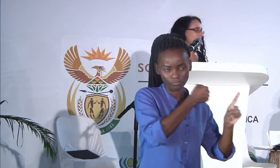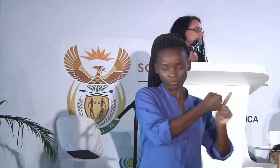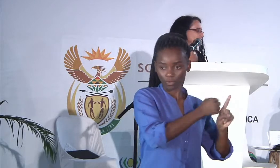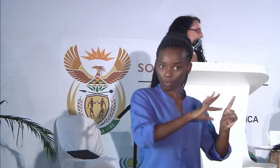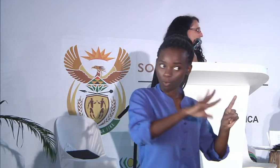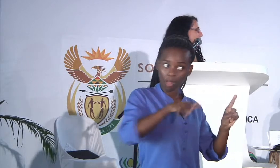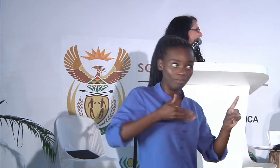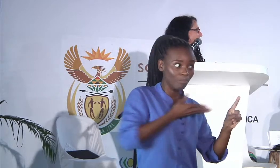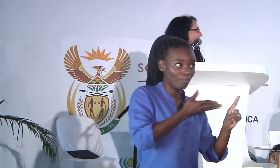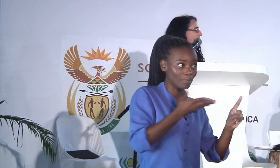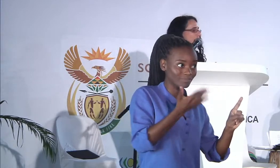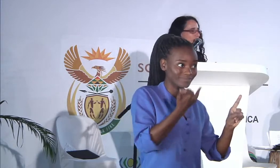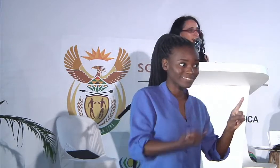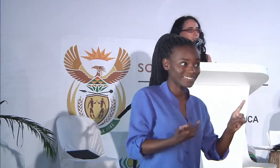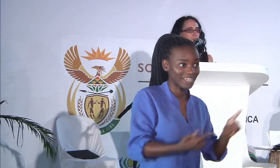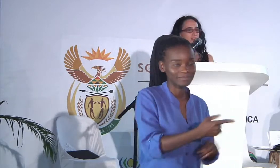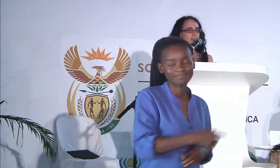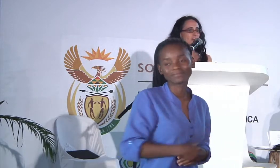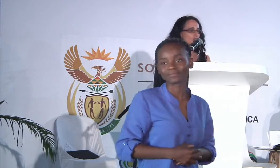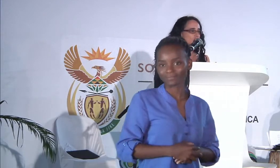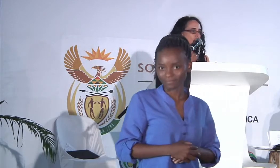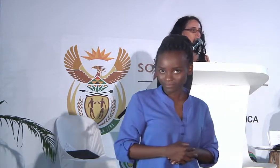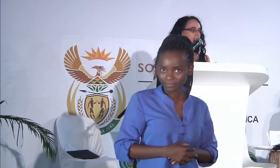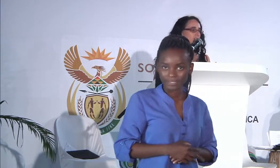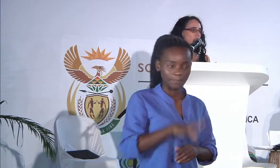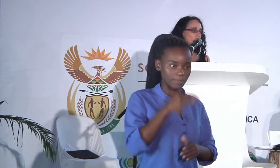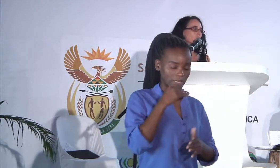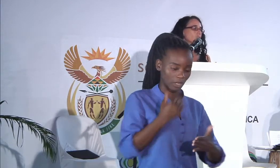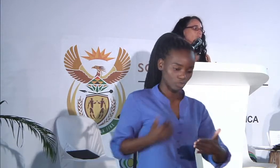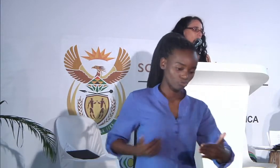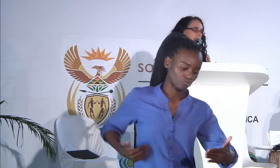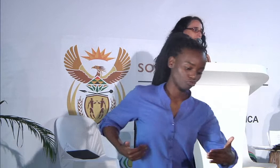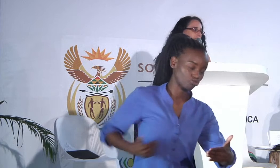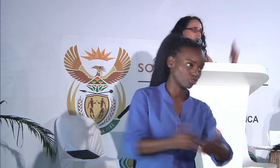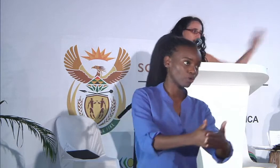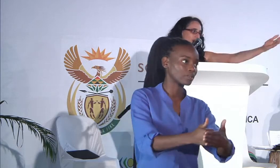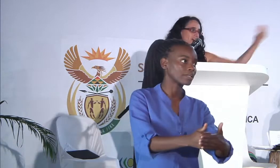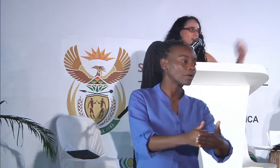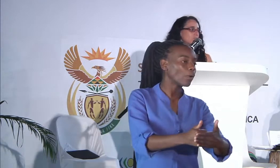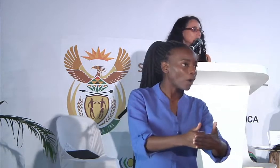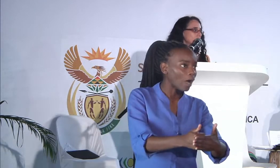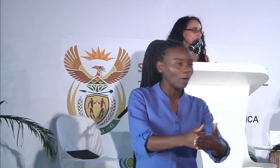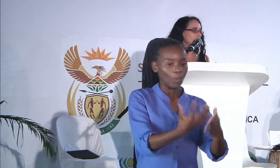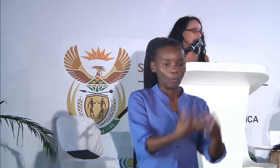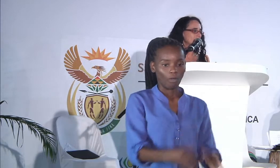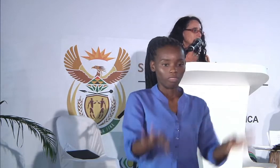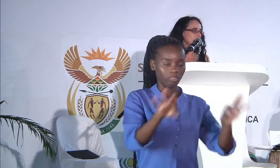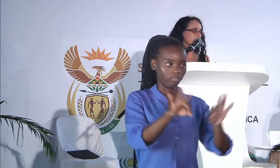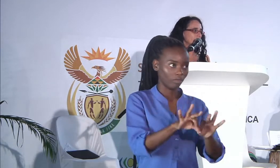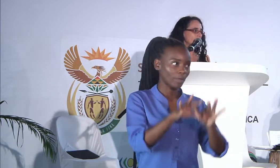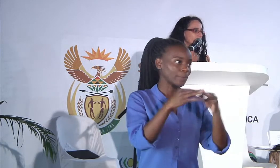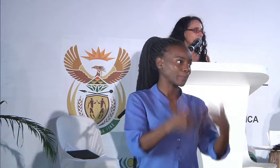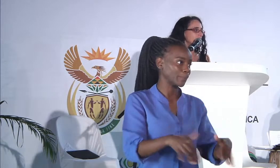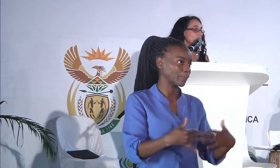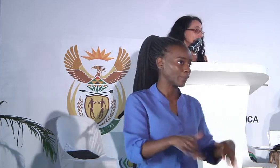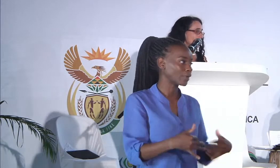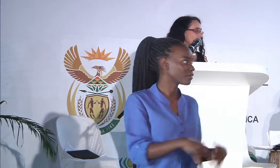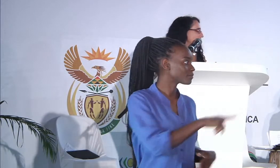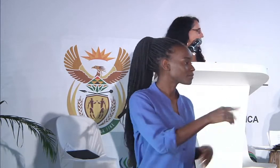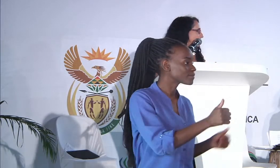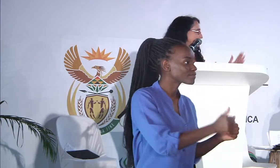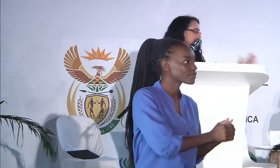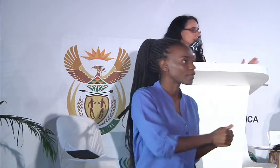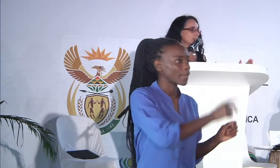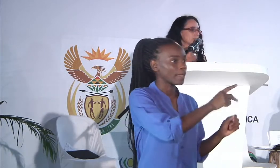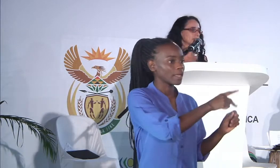here today. And that has been a journey worth walking, together with people like David Bayeva, together